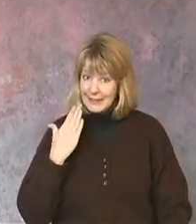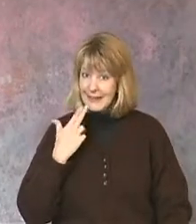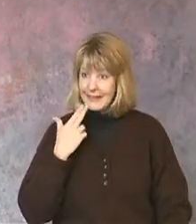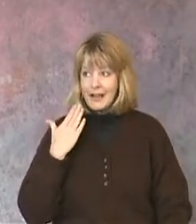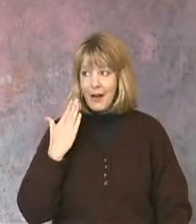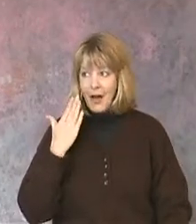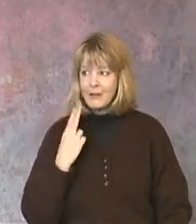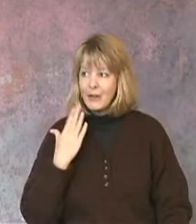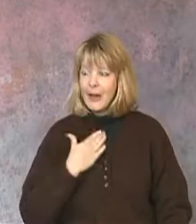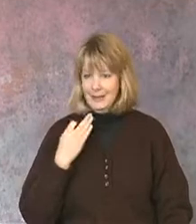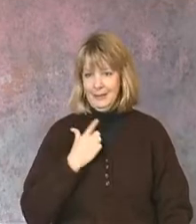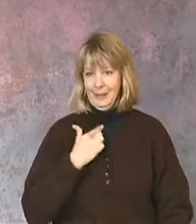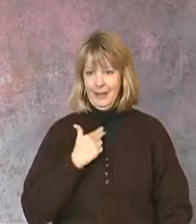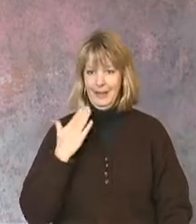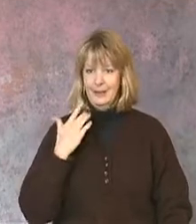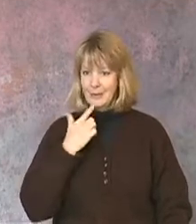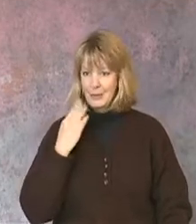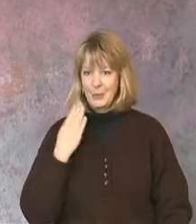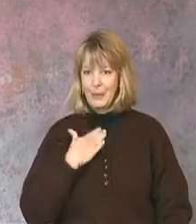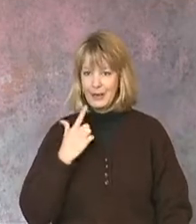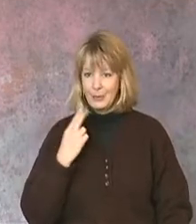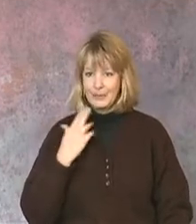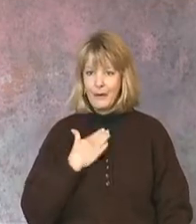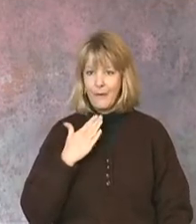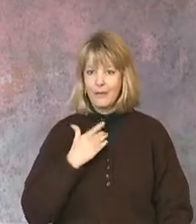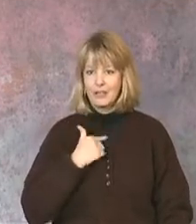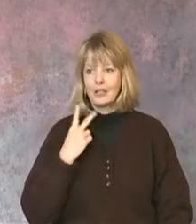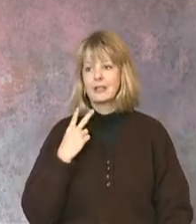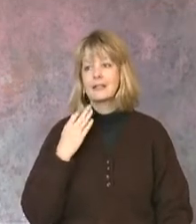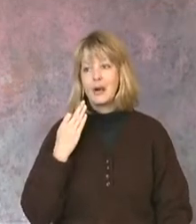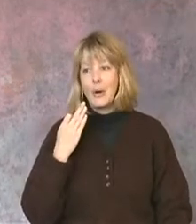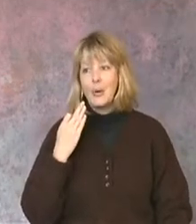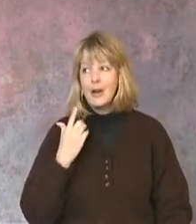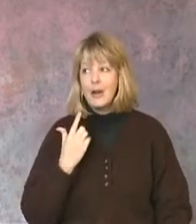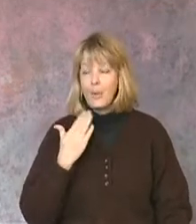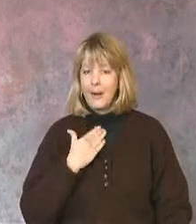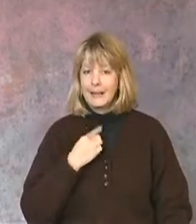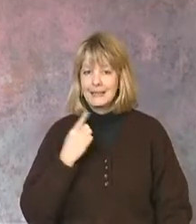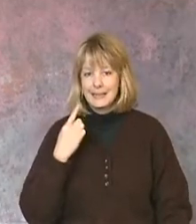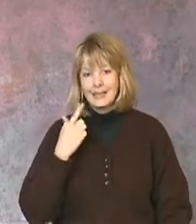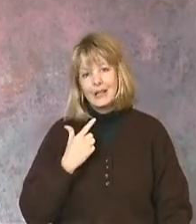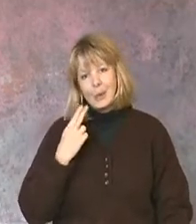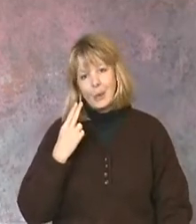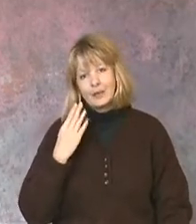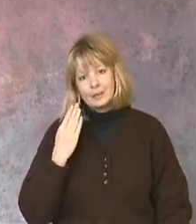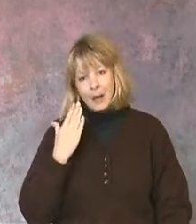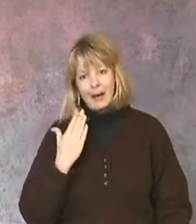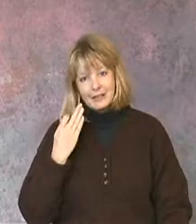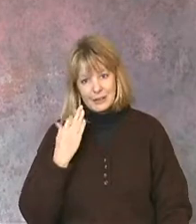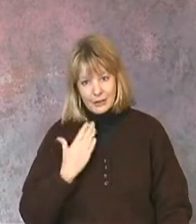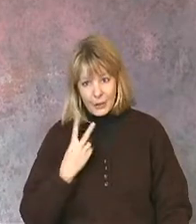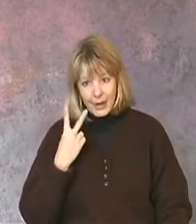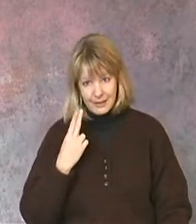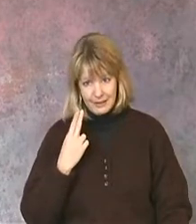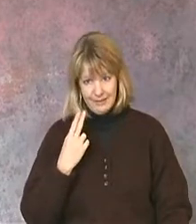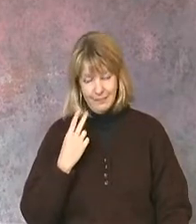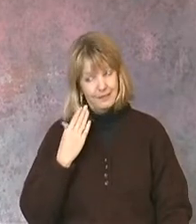get off the ice with it when I was out fishing. So what I did was bought a truck